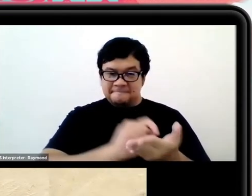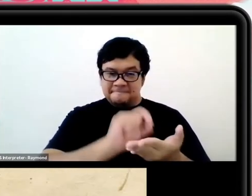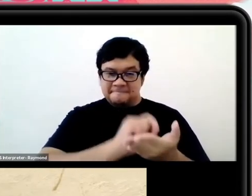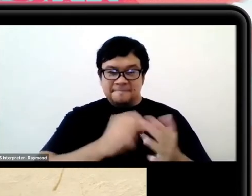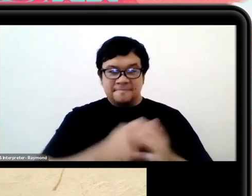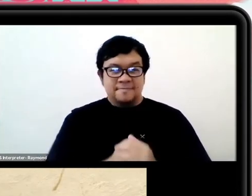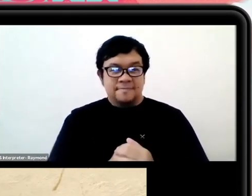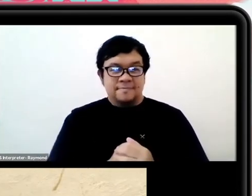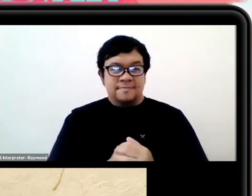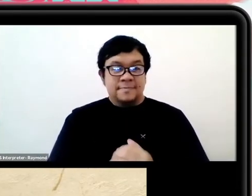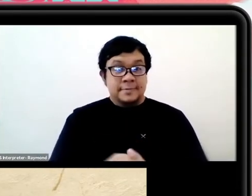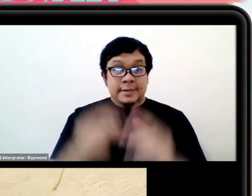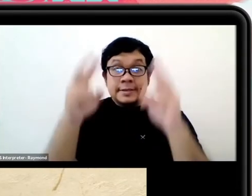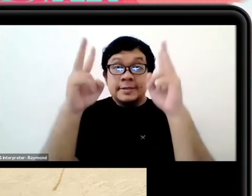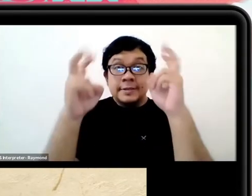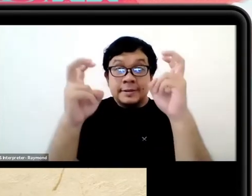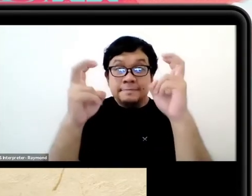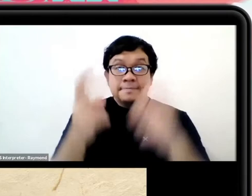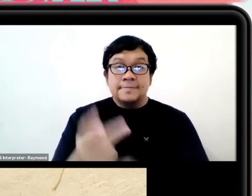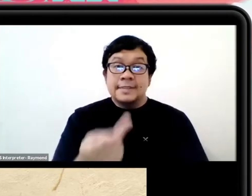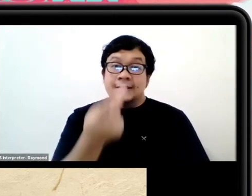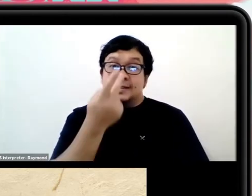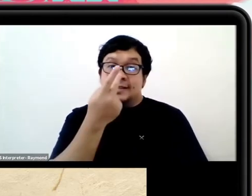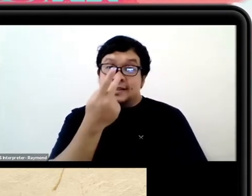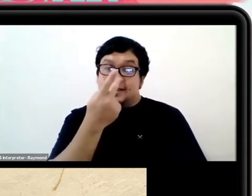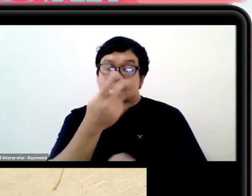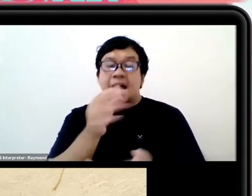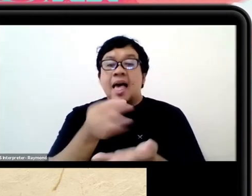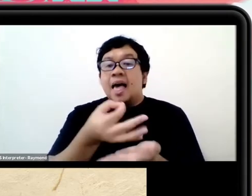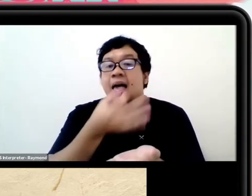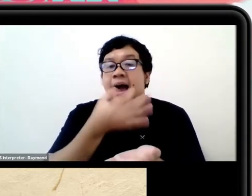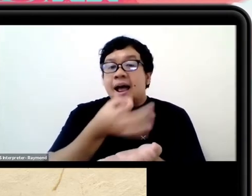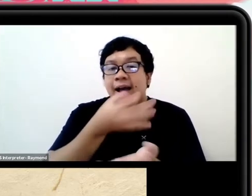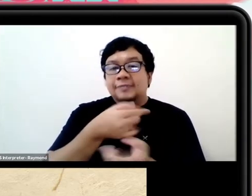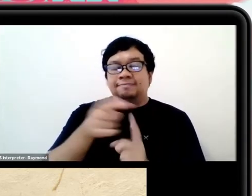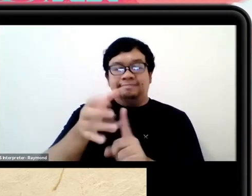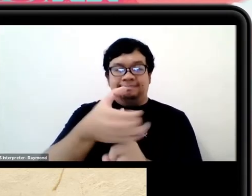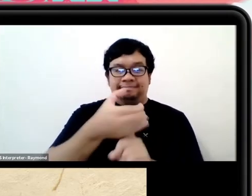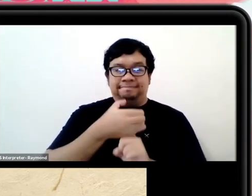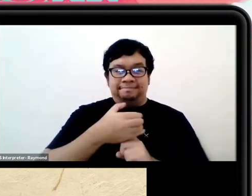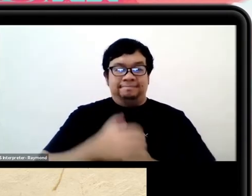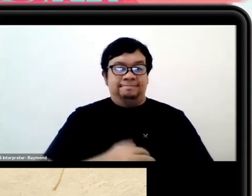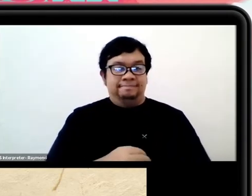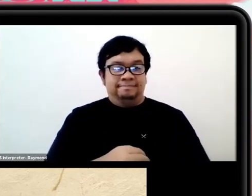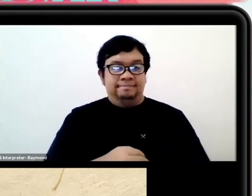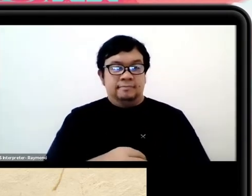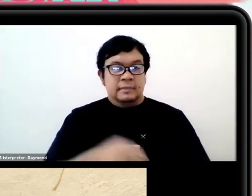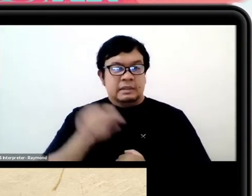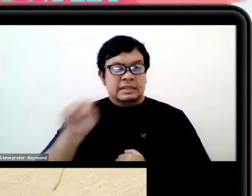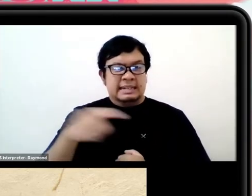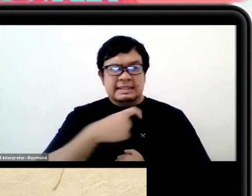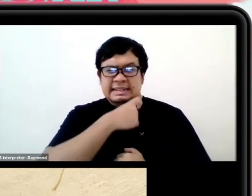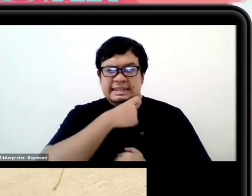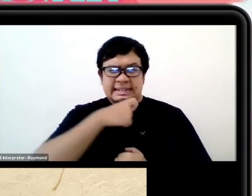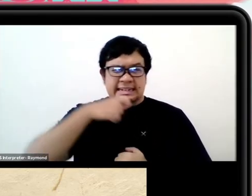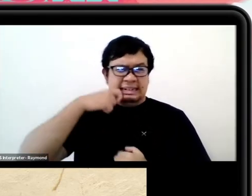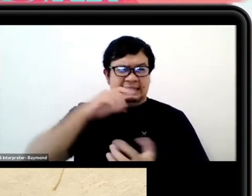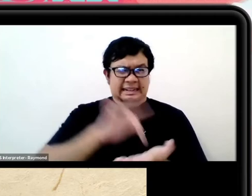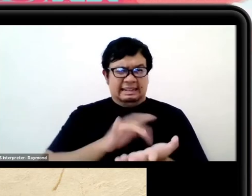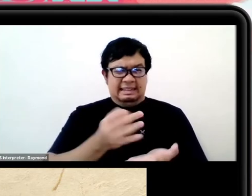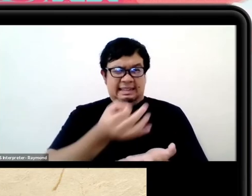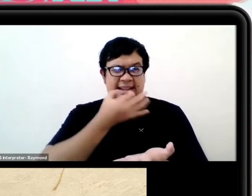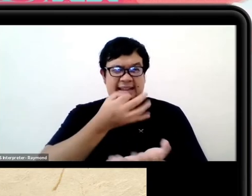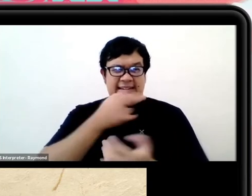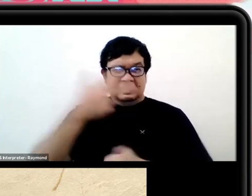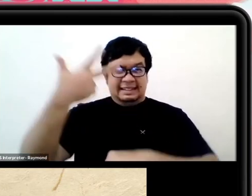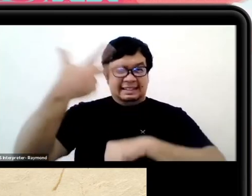These acrid pills I take 3 times a day, this foul-mouthed cup of urinary